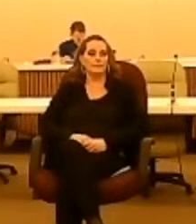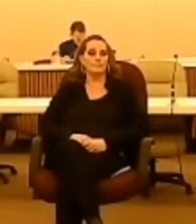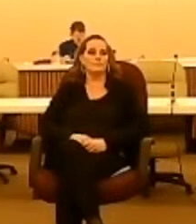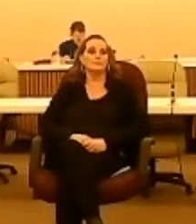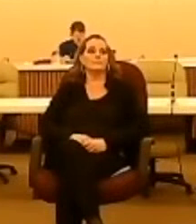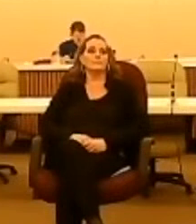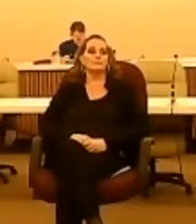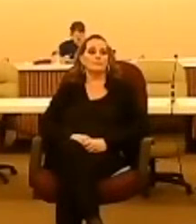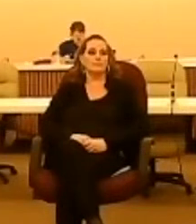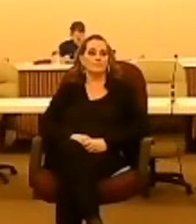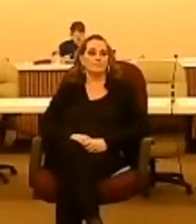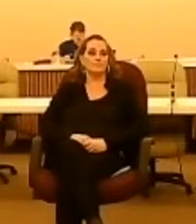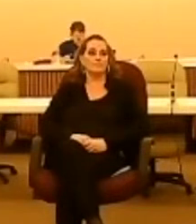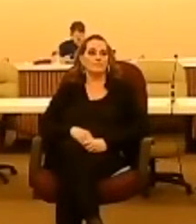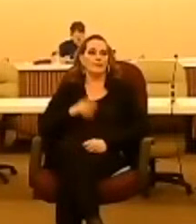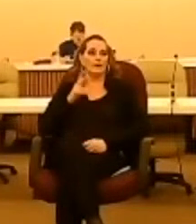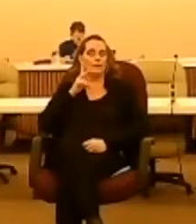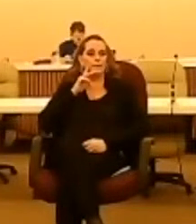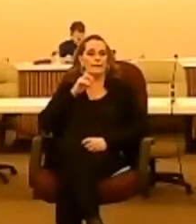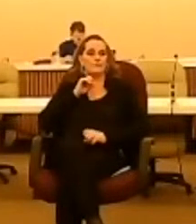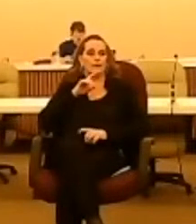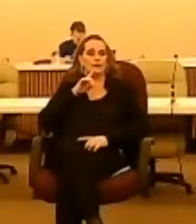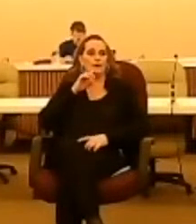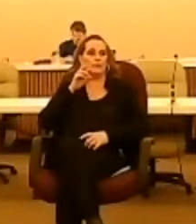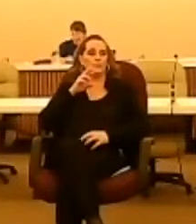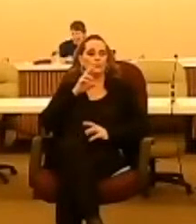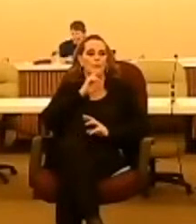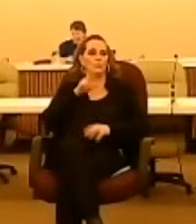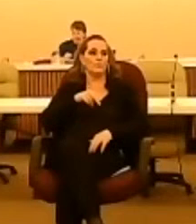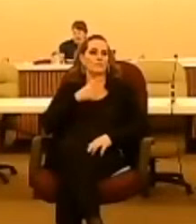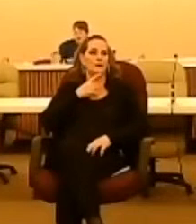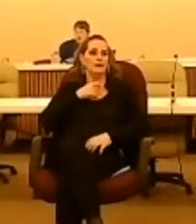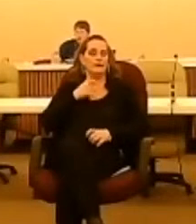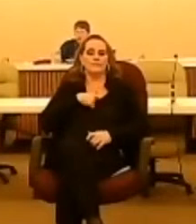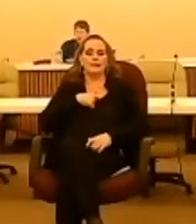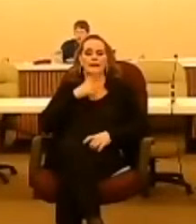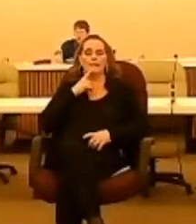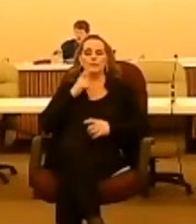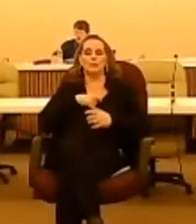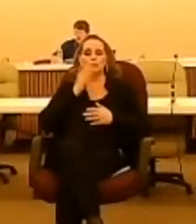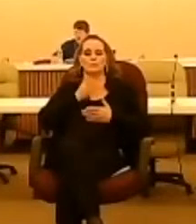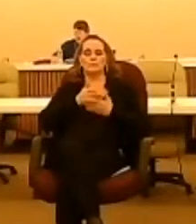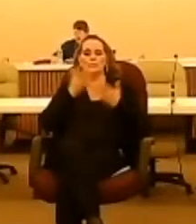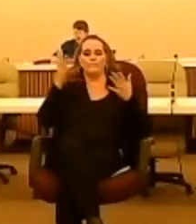Hearing no other reports, can I get a motion to adjourn? So